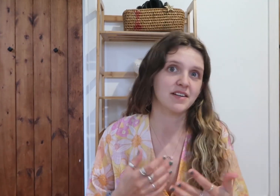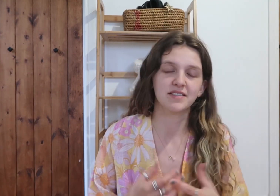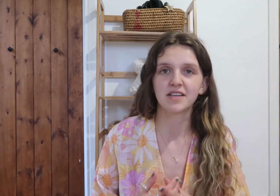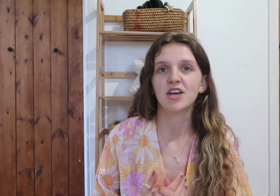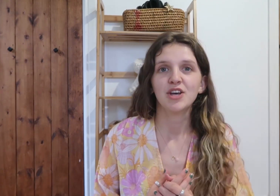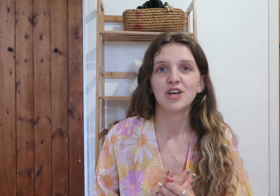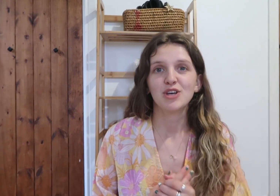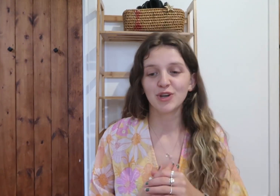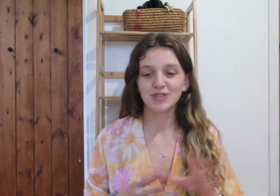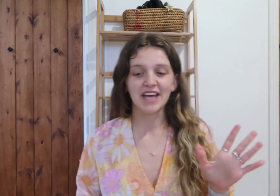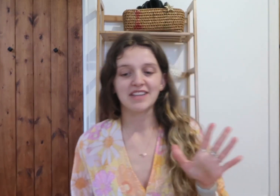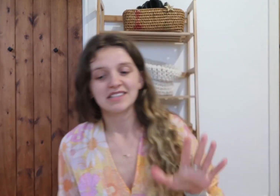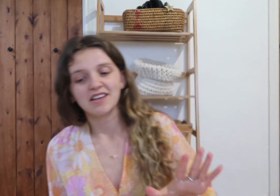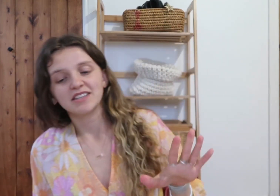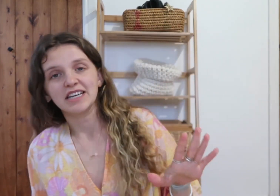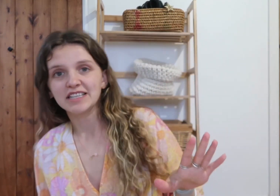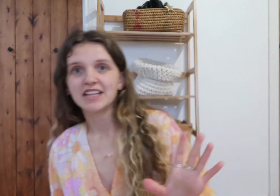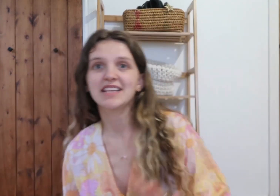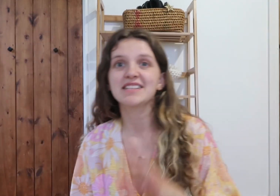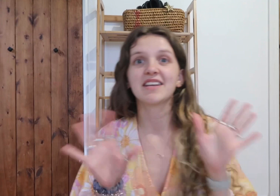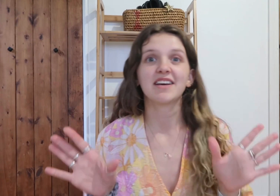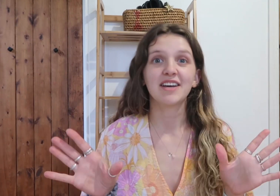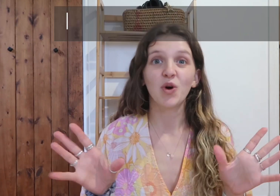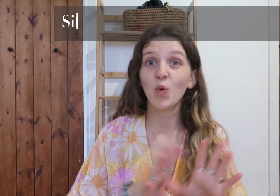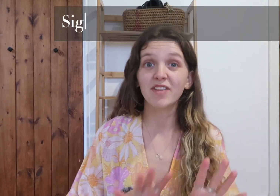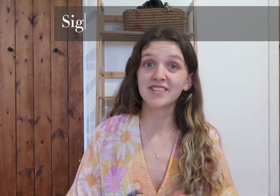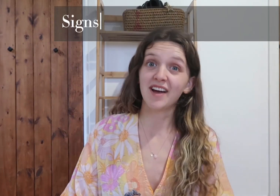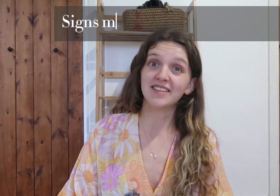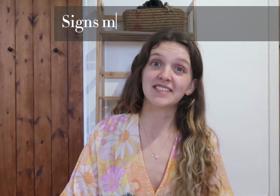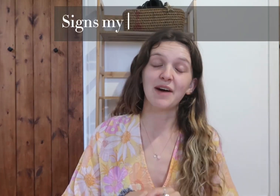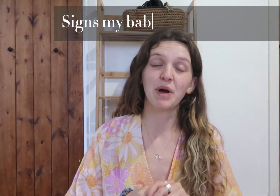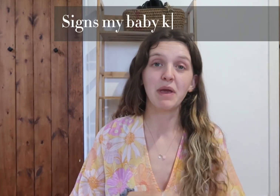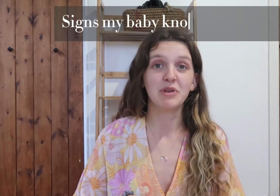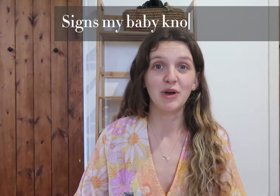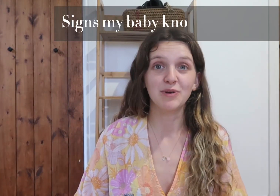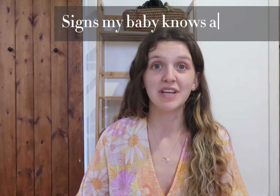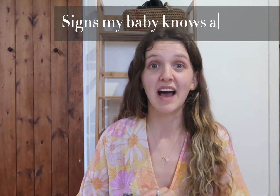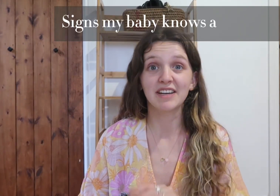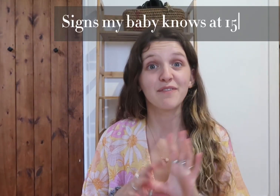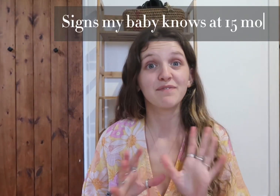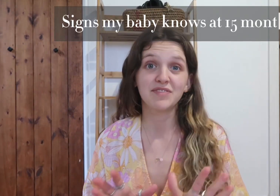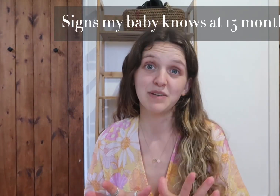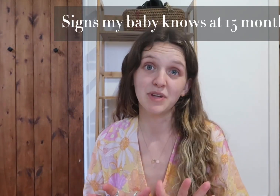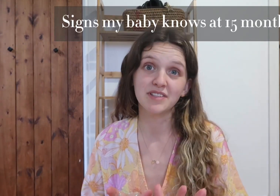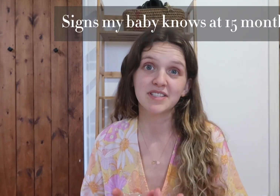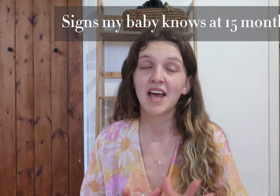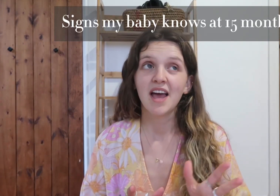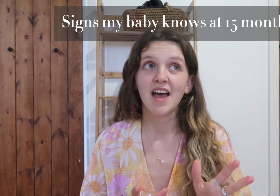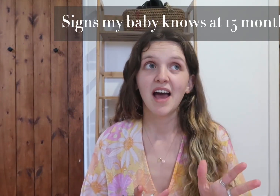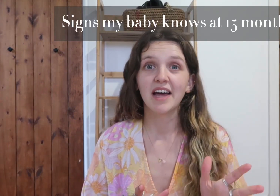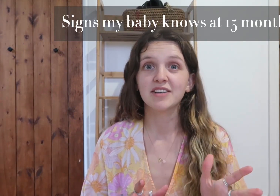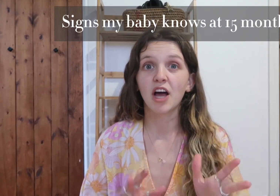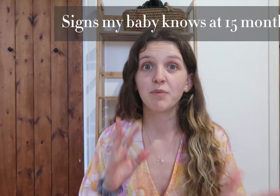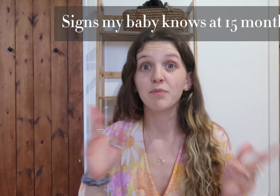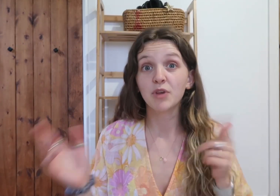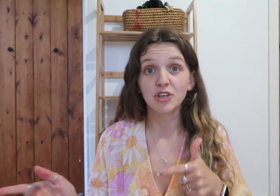signs. So to get things started, these are all of the signs that my baby knows at 15 months, and I'm going to do